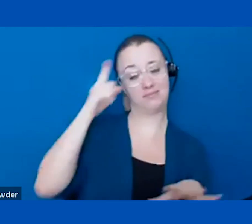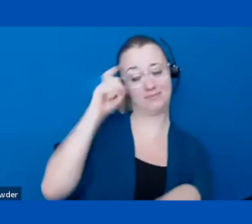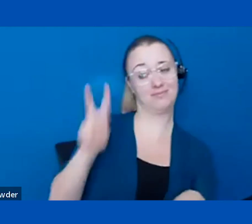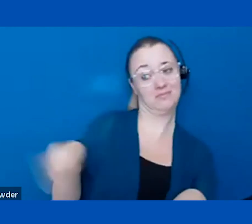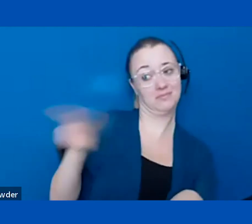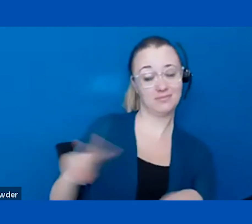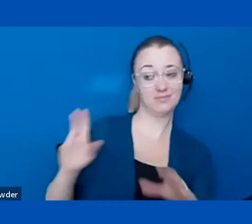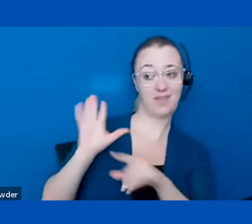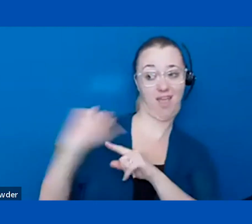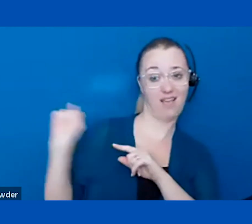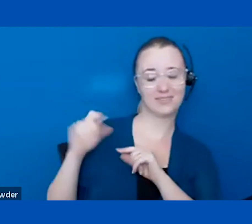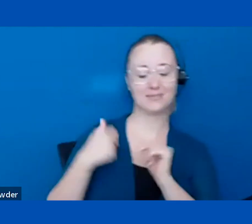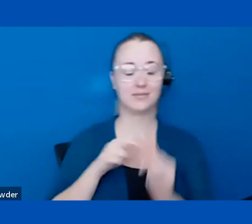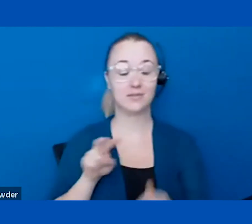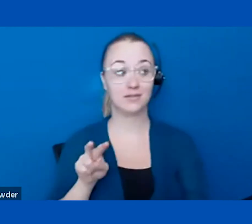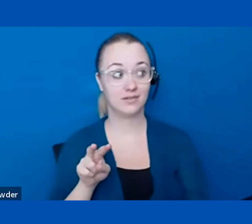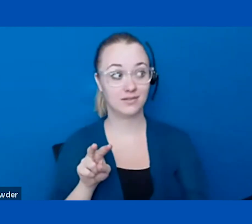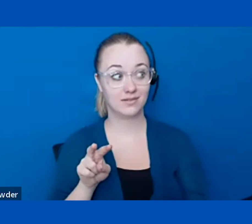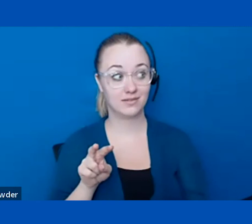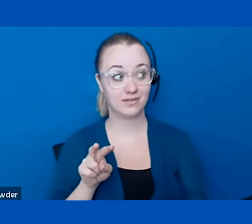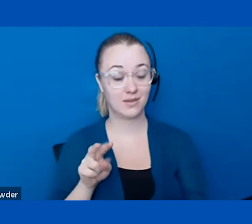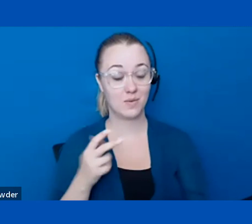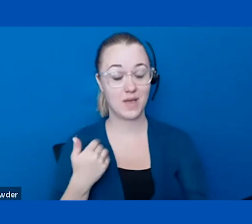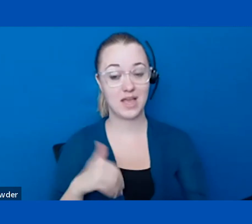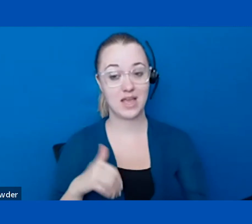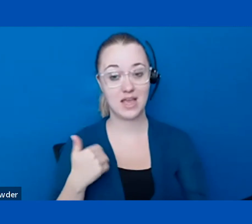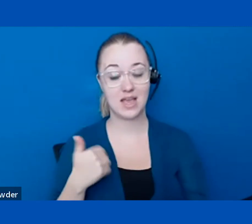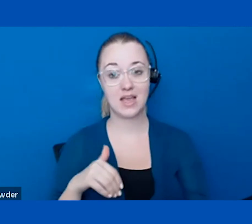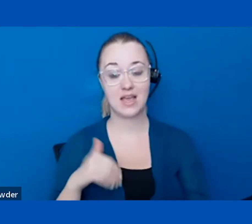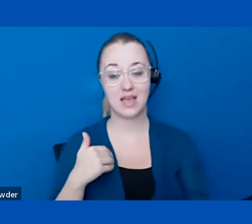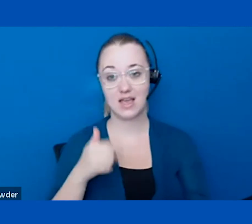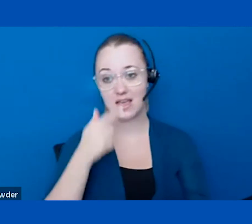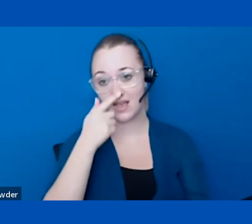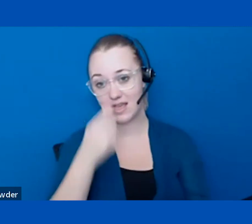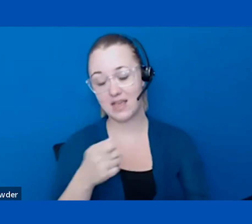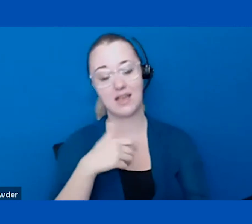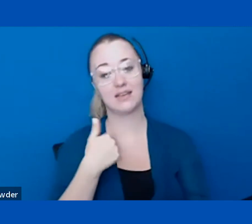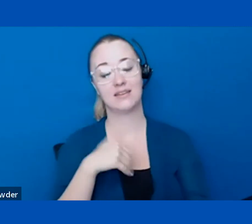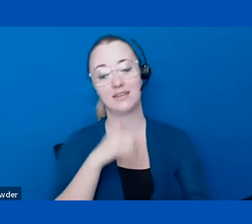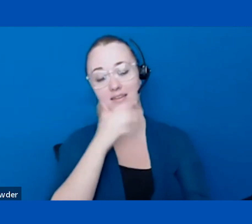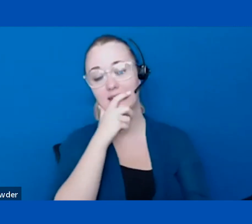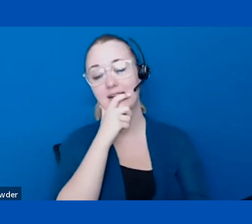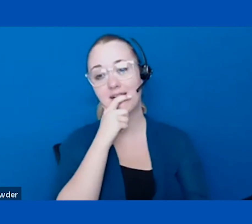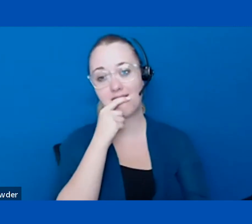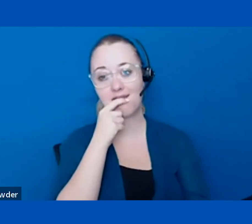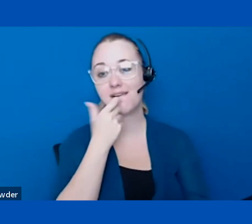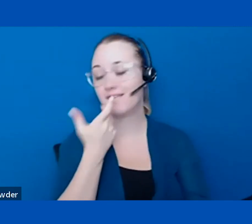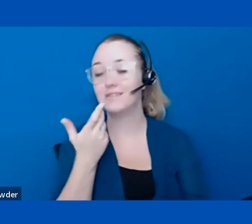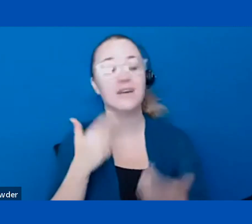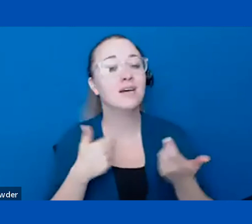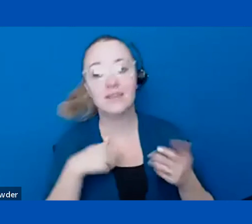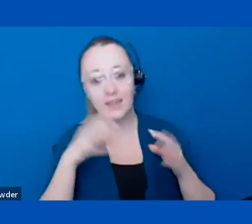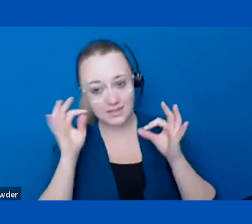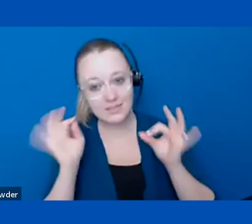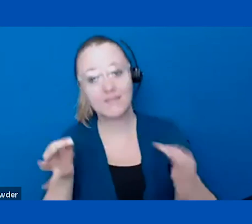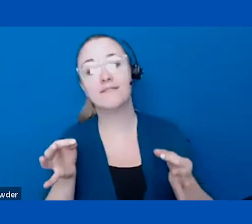mean? and Oh, and so that's like a really interesting one for me too, because I really like I definitely it's from the